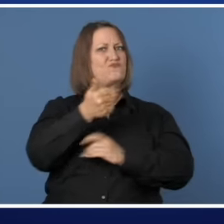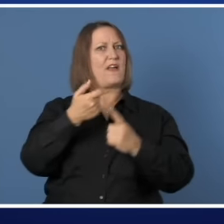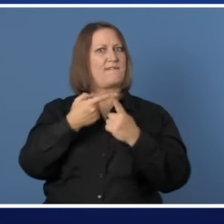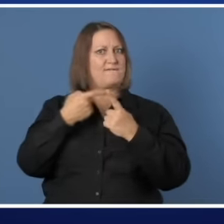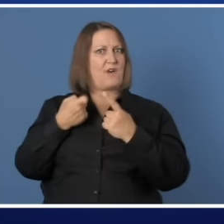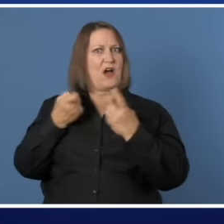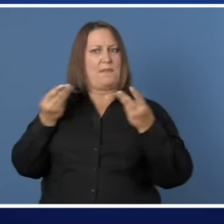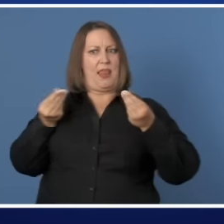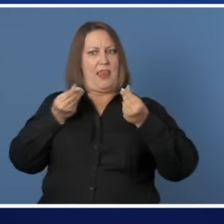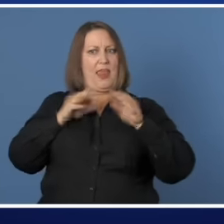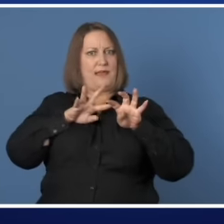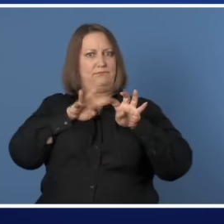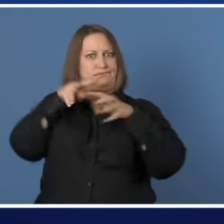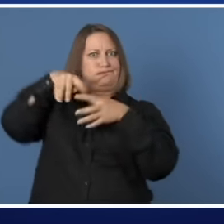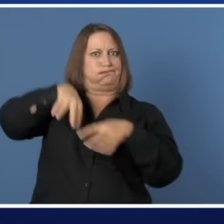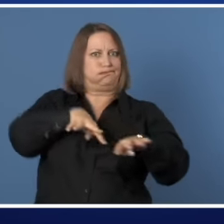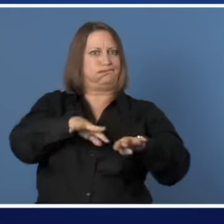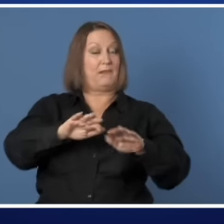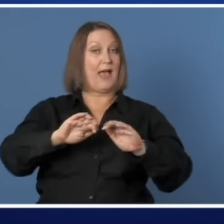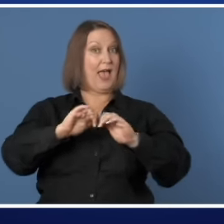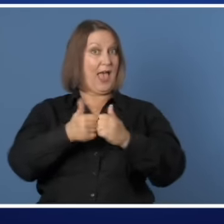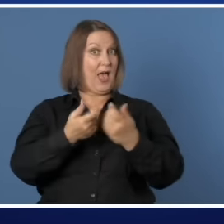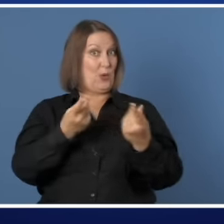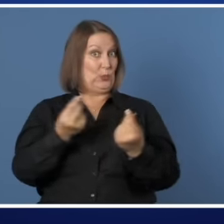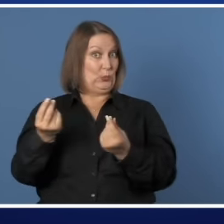effects of a landslide or debris flow.